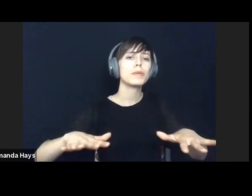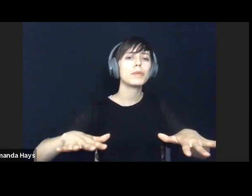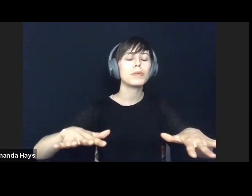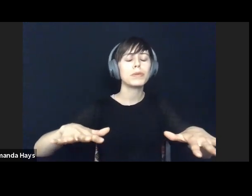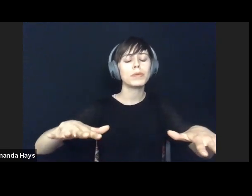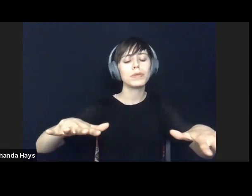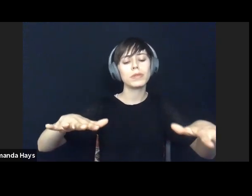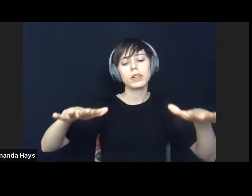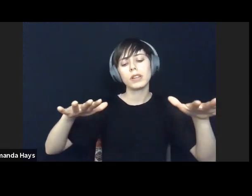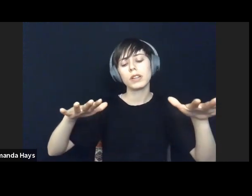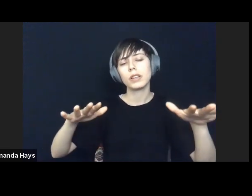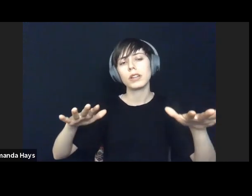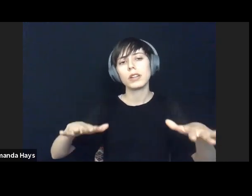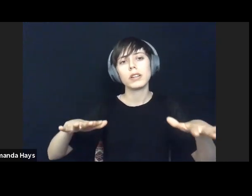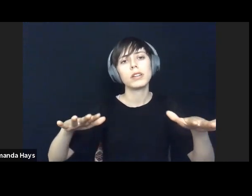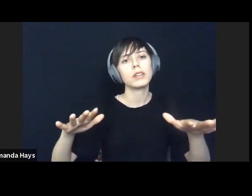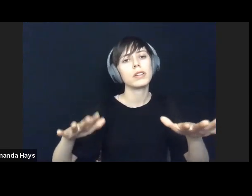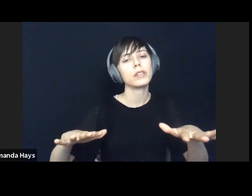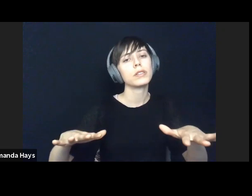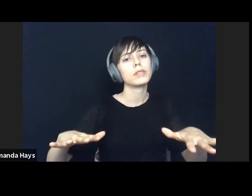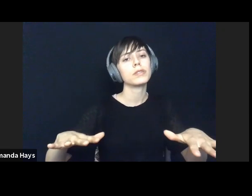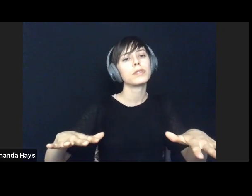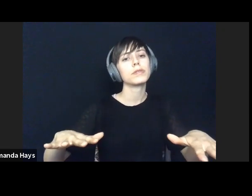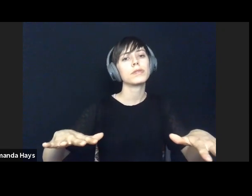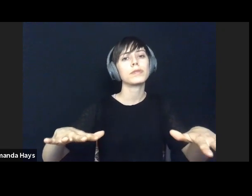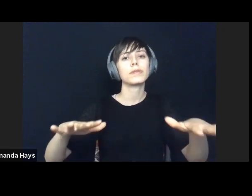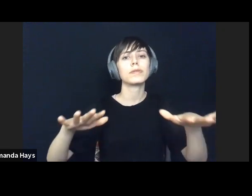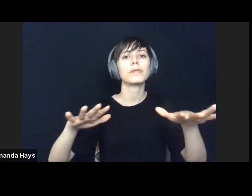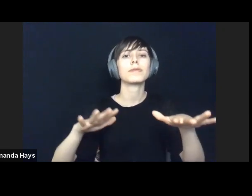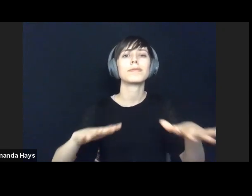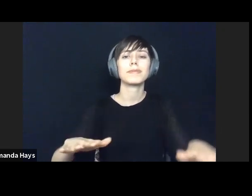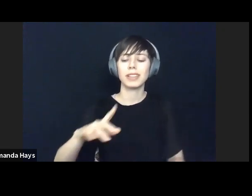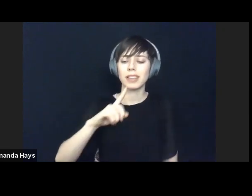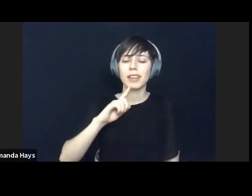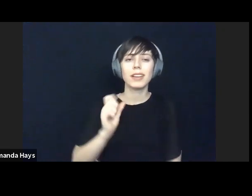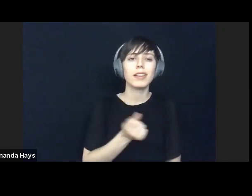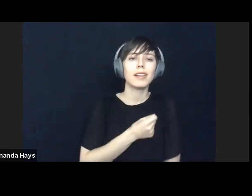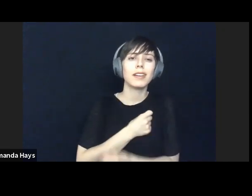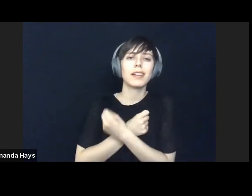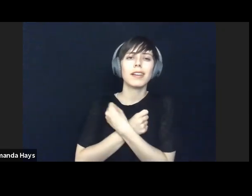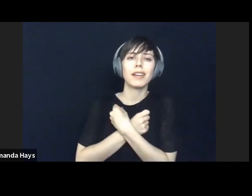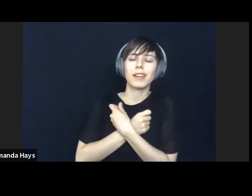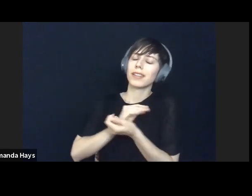Life's light is going out, but your love is alive.